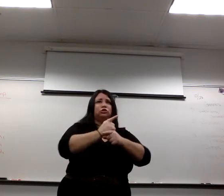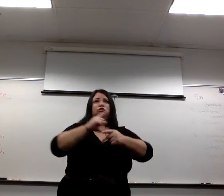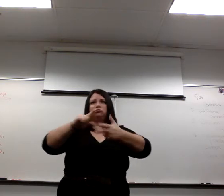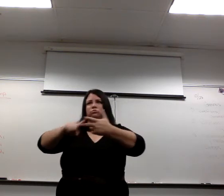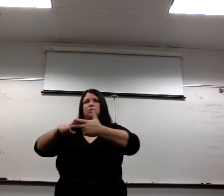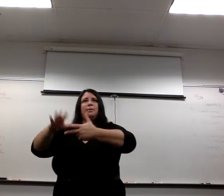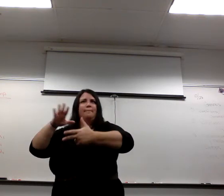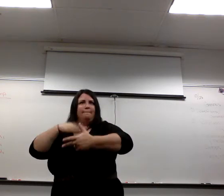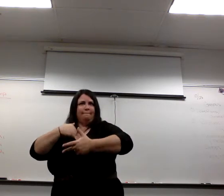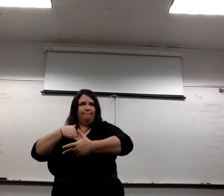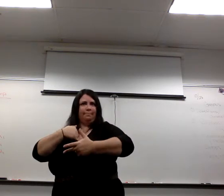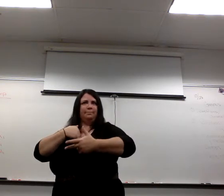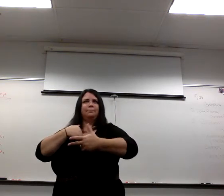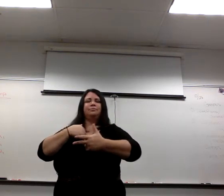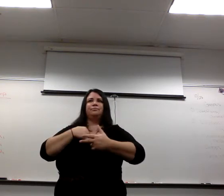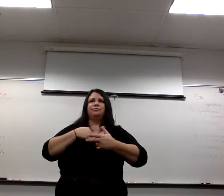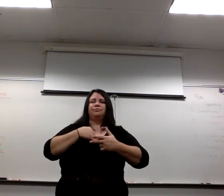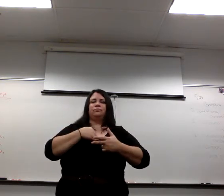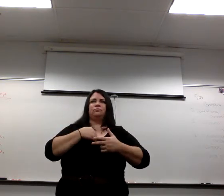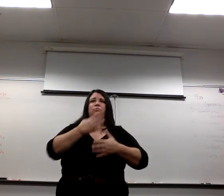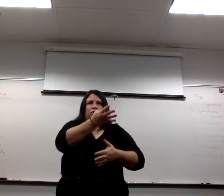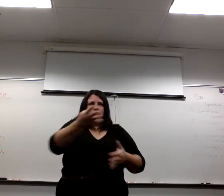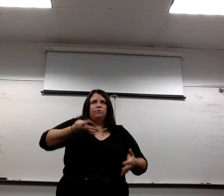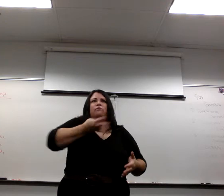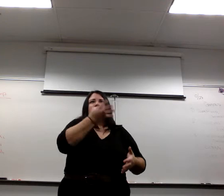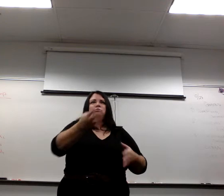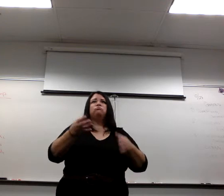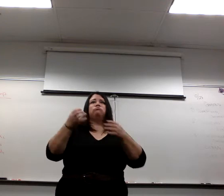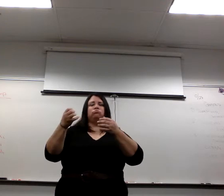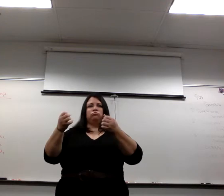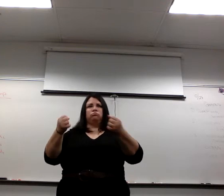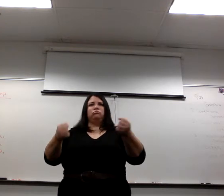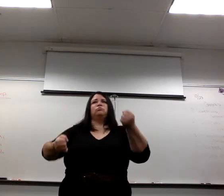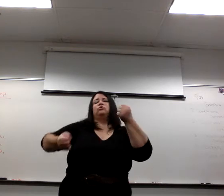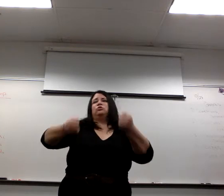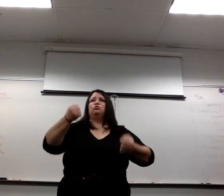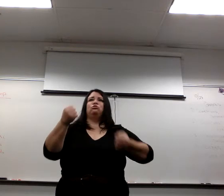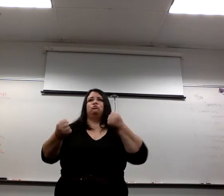We were all driving down to go have a family reunion like we do every 2 years.